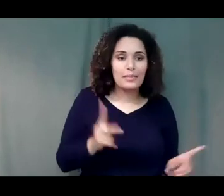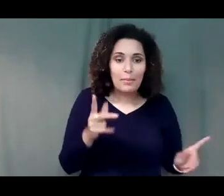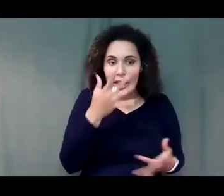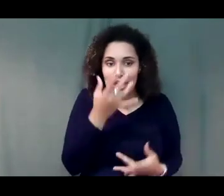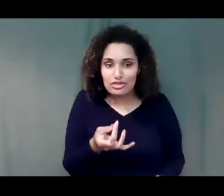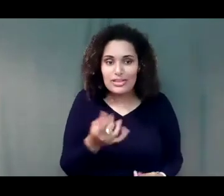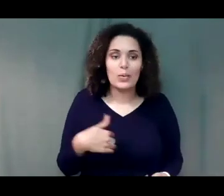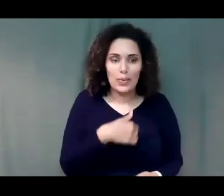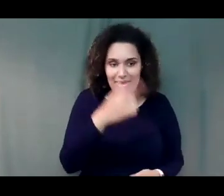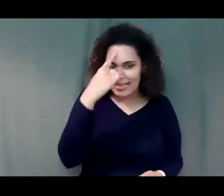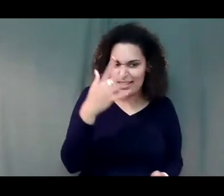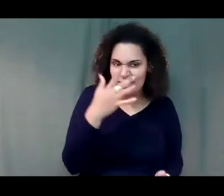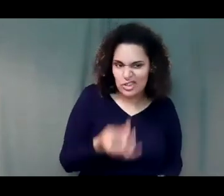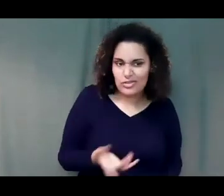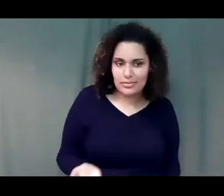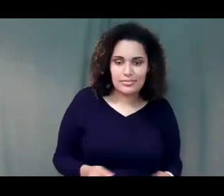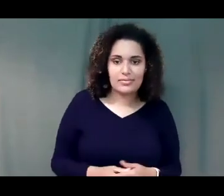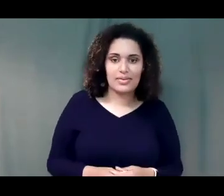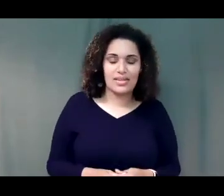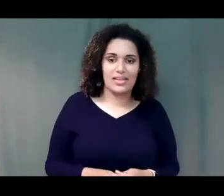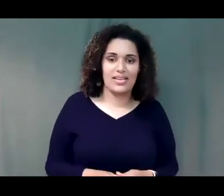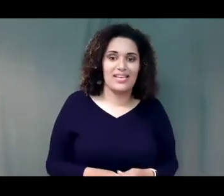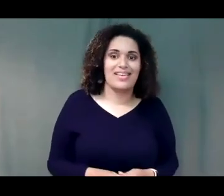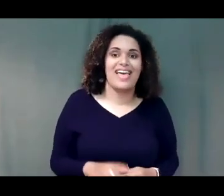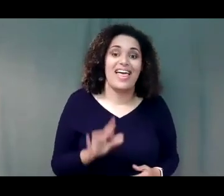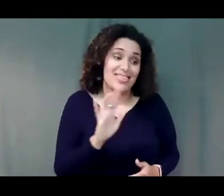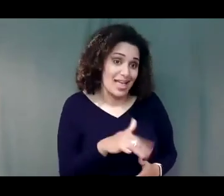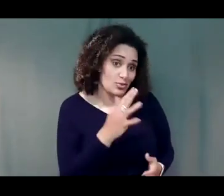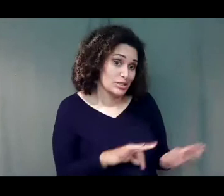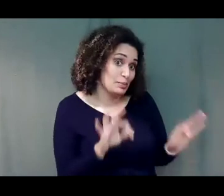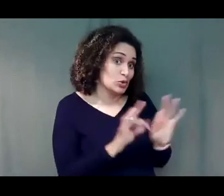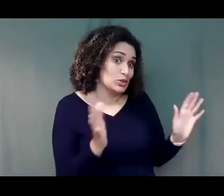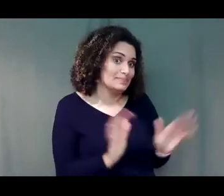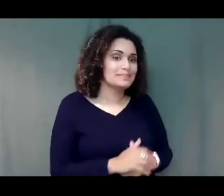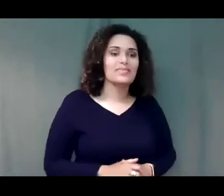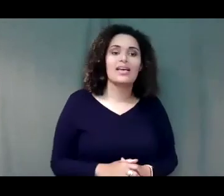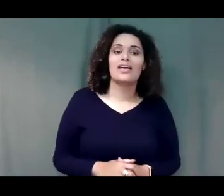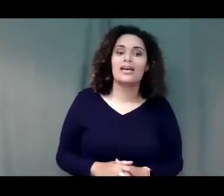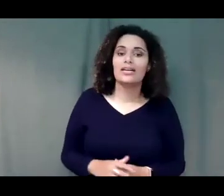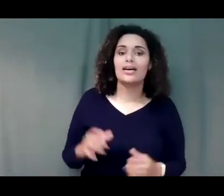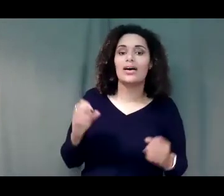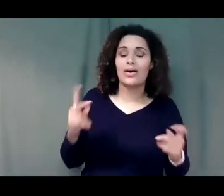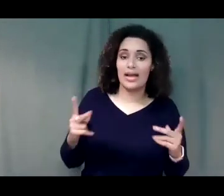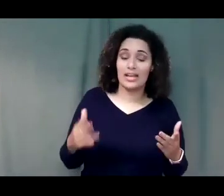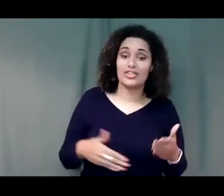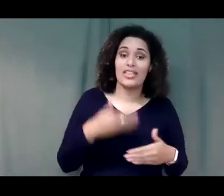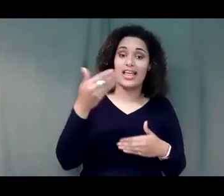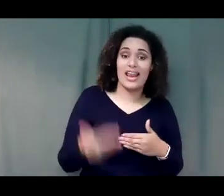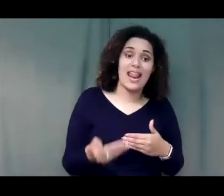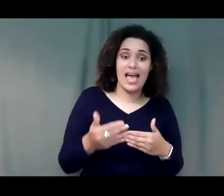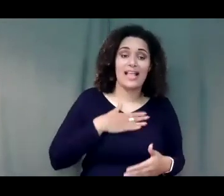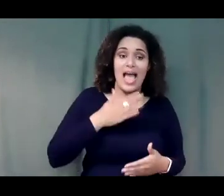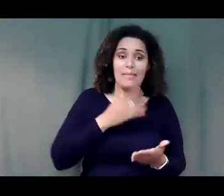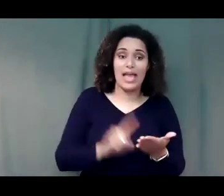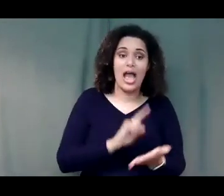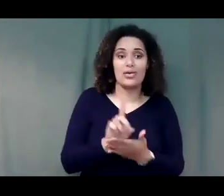it interesting. We're the ones That's talking. all that matters. All right, so the next happy hour is